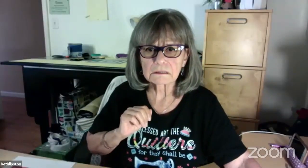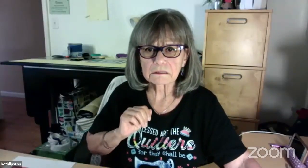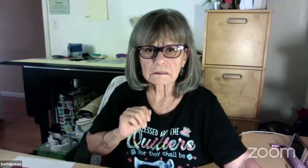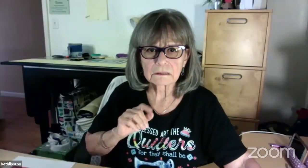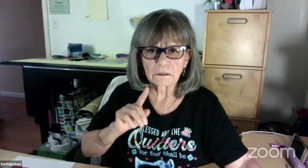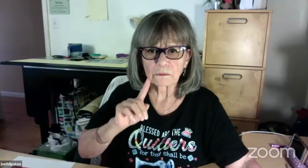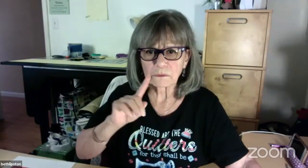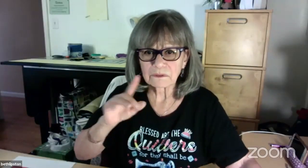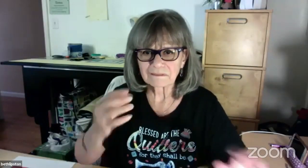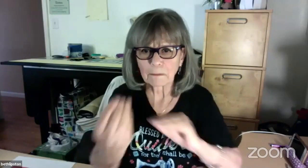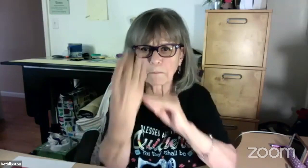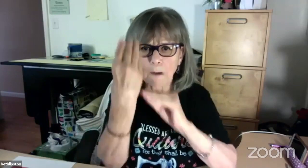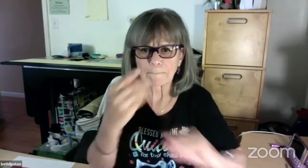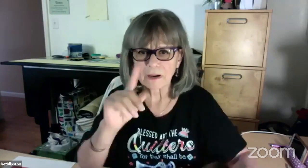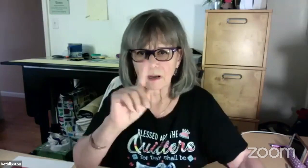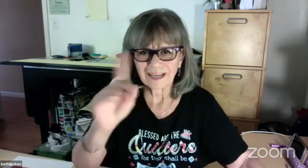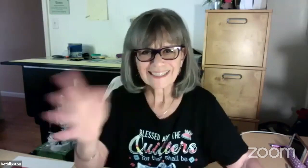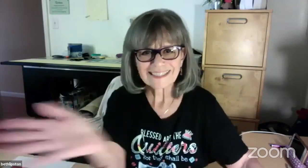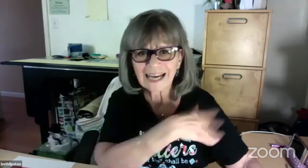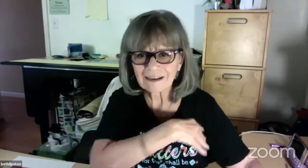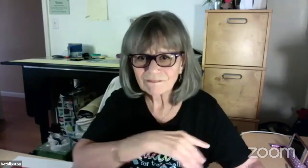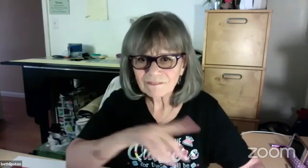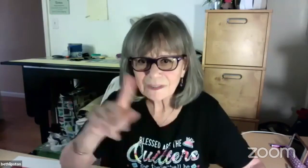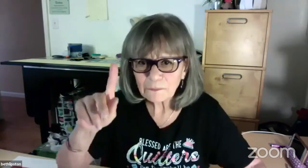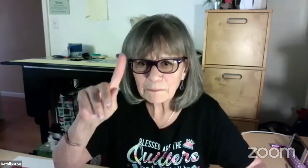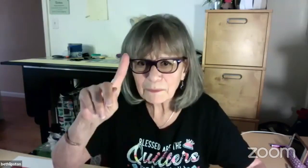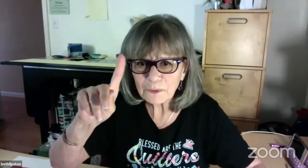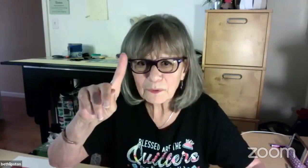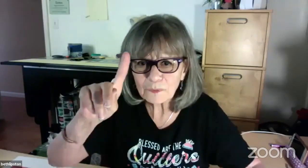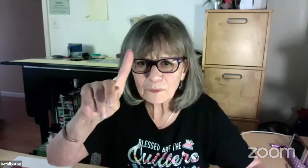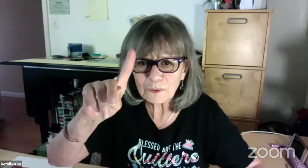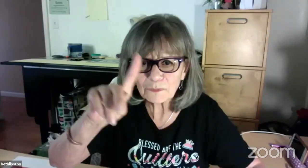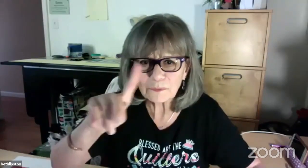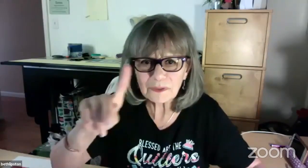Okay, I wasn't sure how to type. I have a pop-up. Hold on.